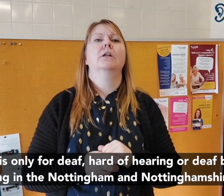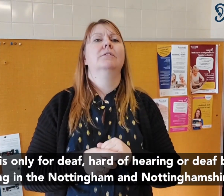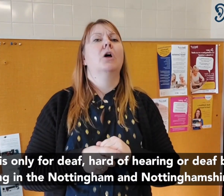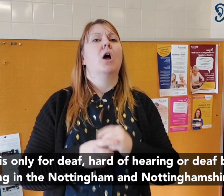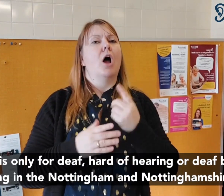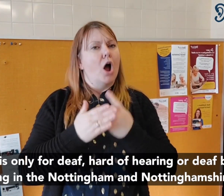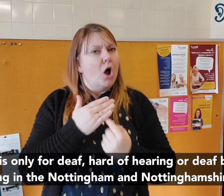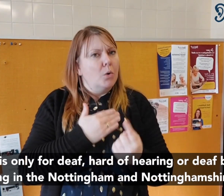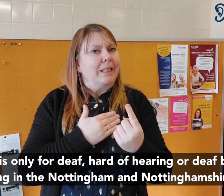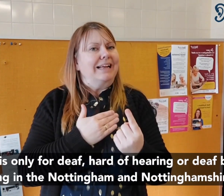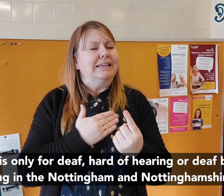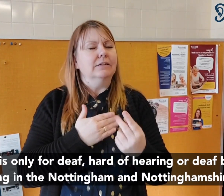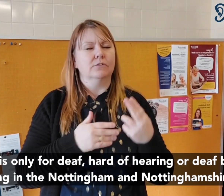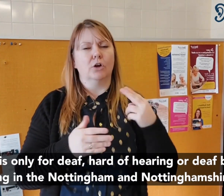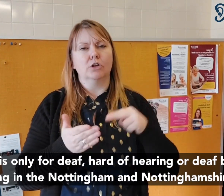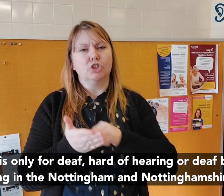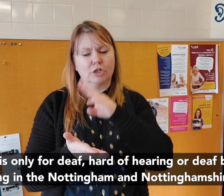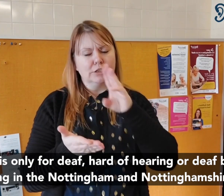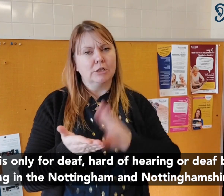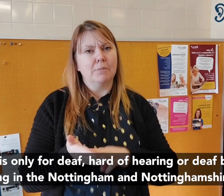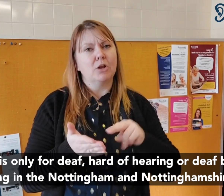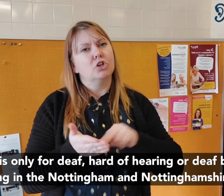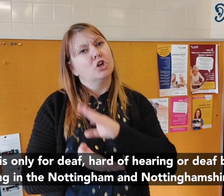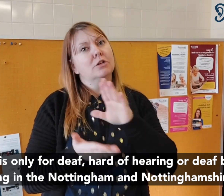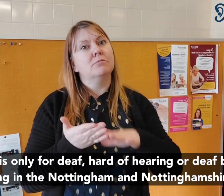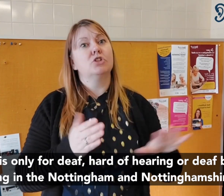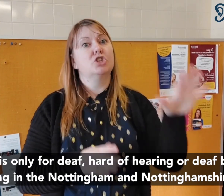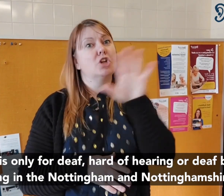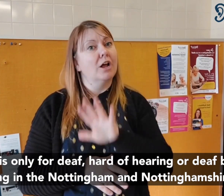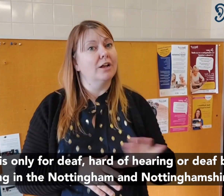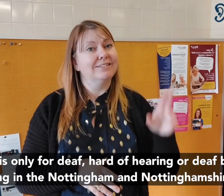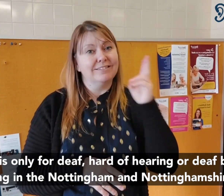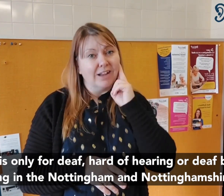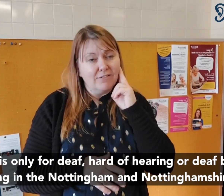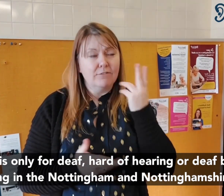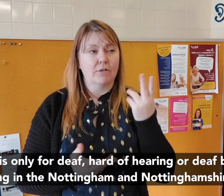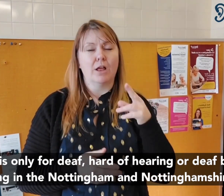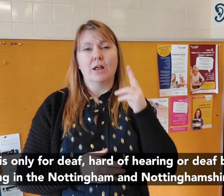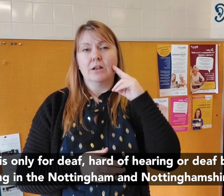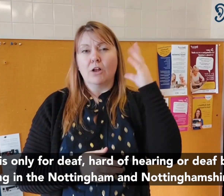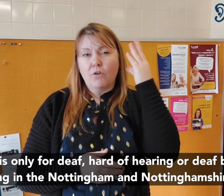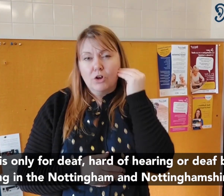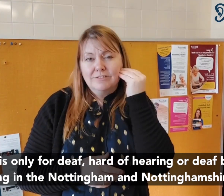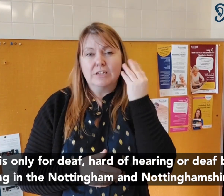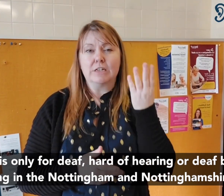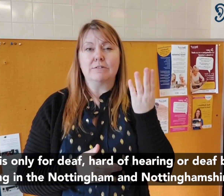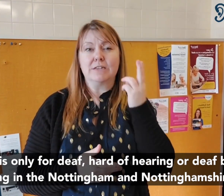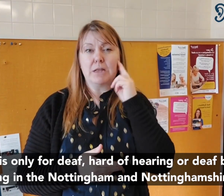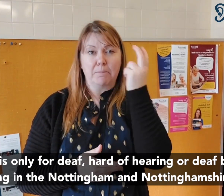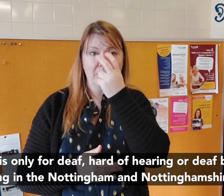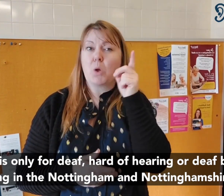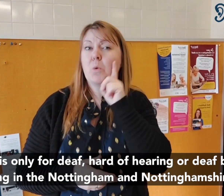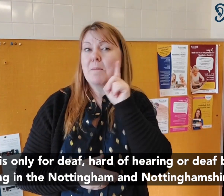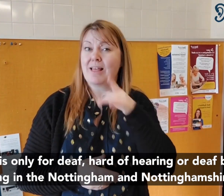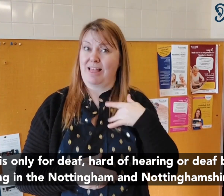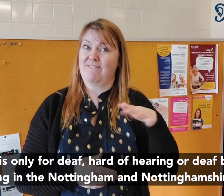But this is only for Deaf, Hard of Hearing or DeafBlind women living in the Nottingham and Nottinghamshire area.